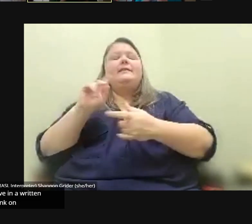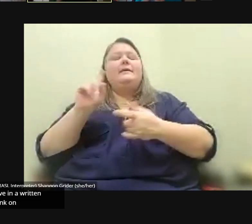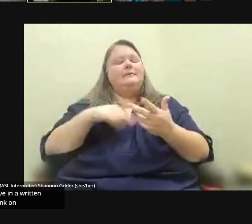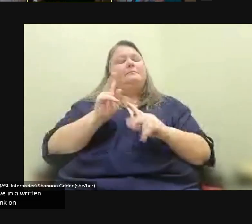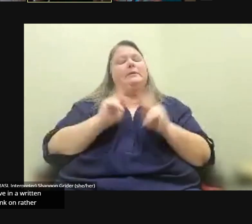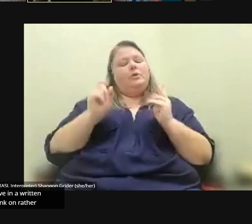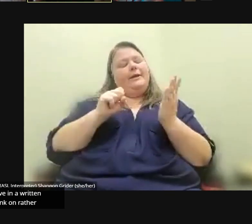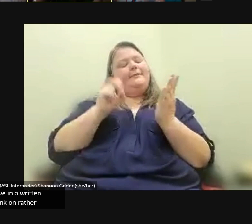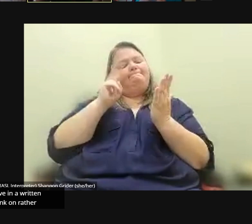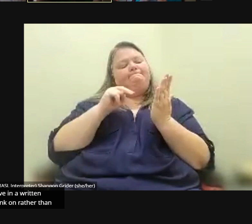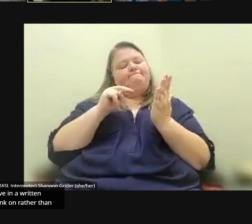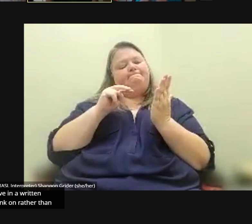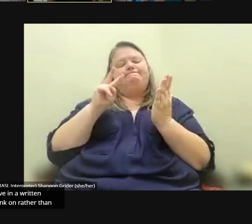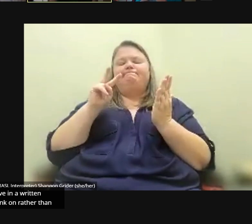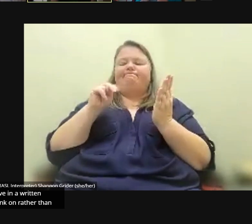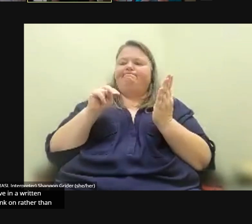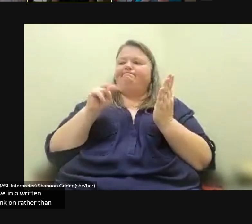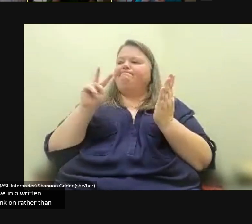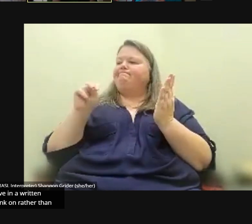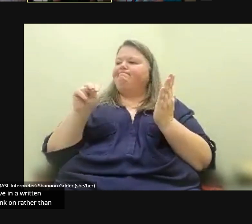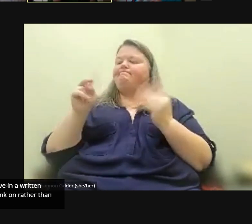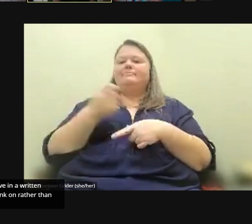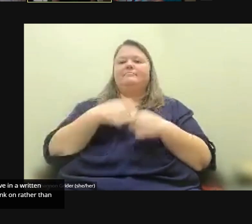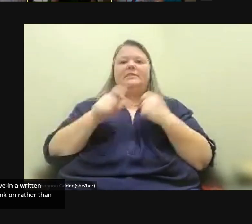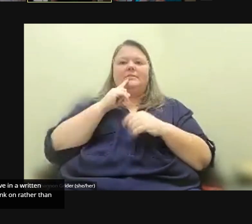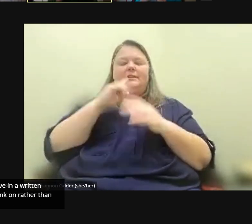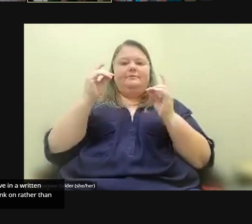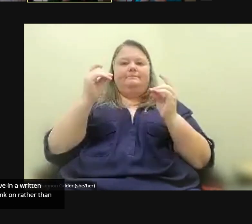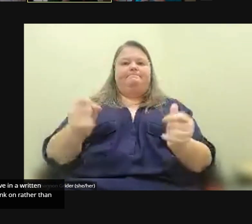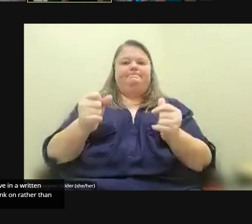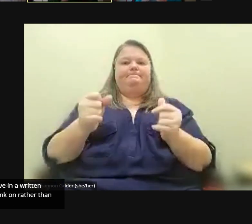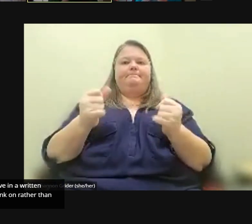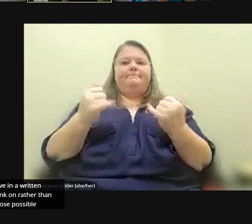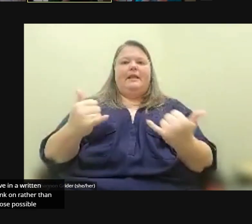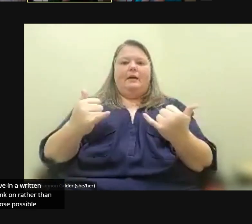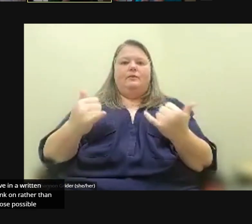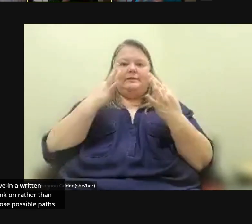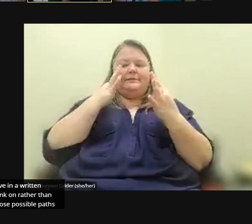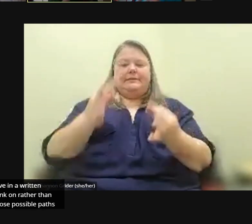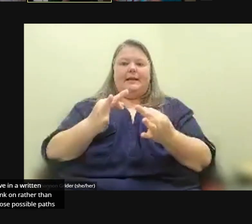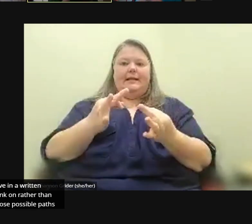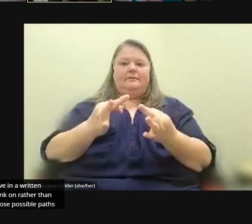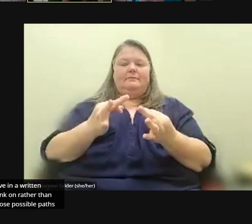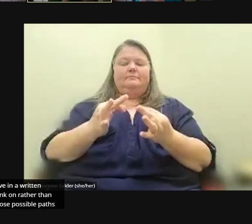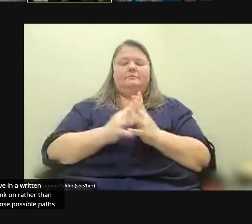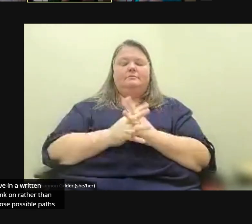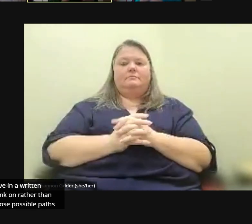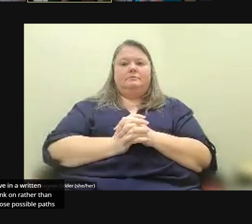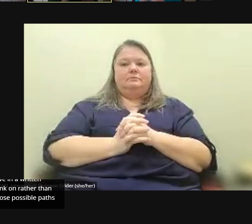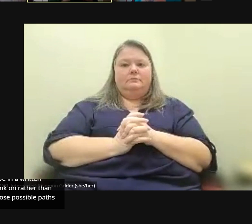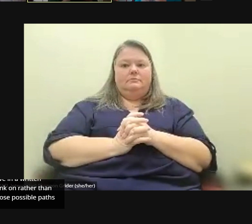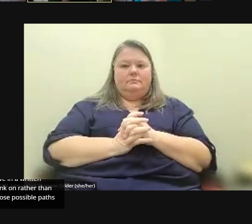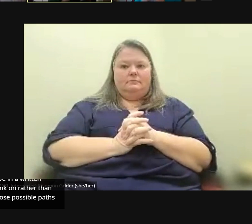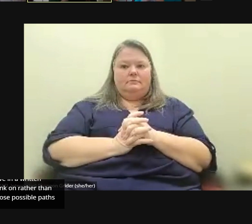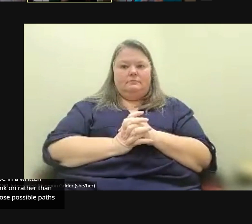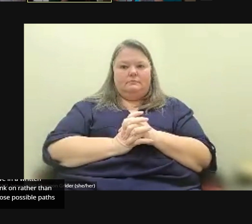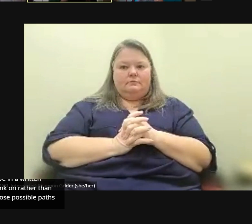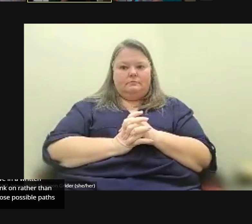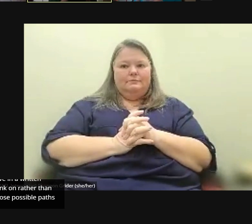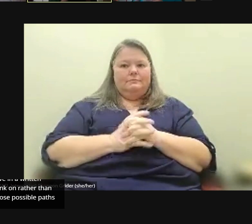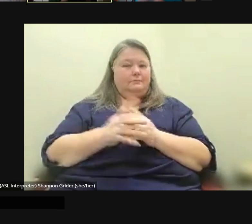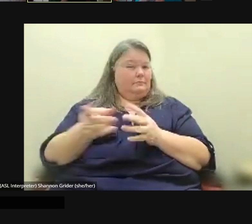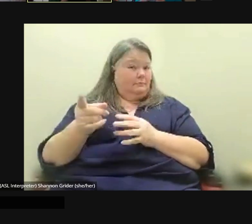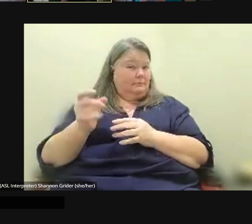than trying to think through all of those possible paths in this space right now, if that's okay. So